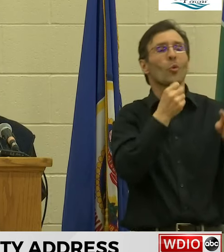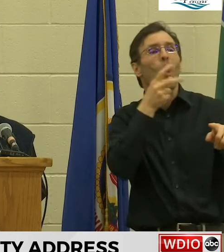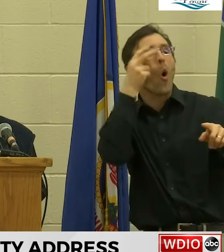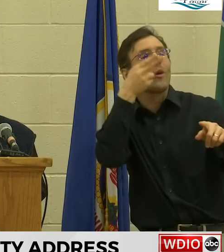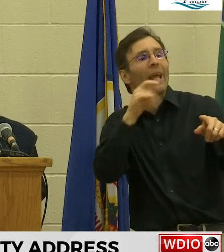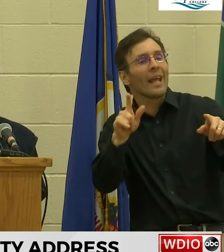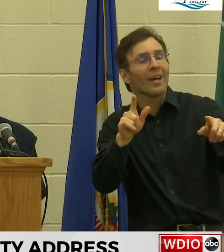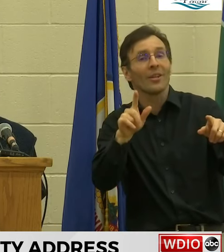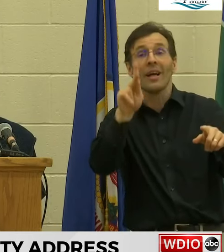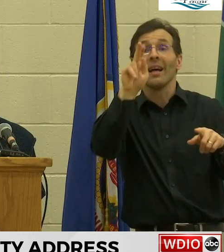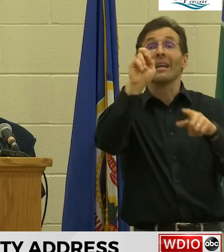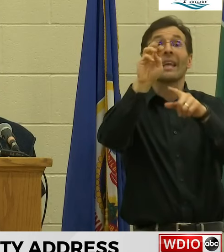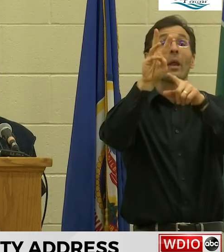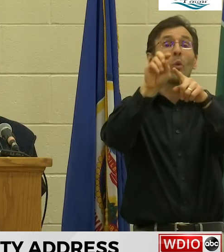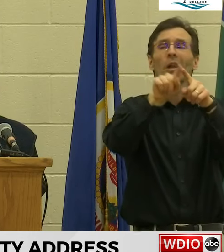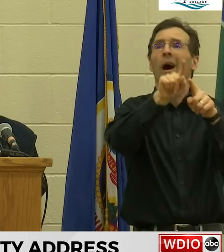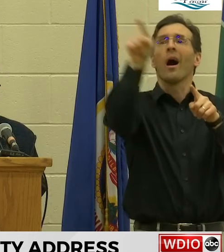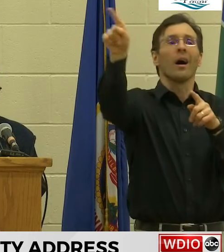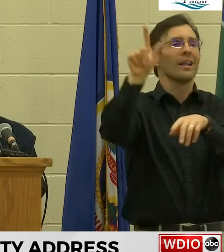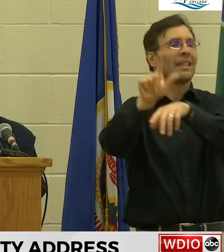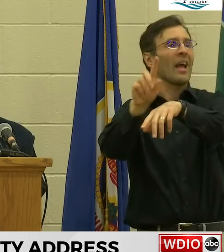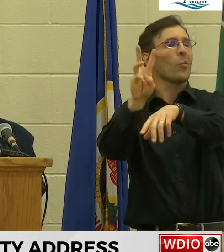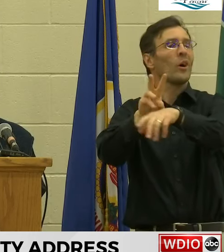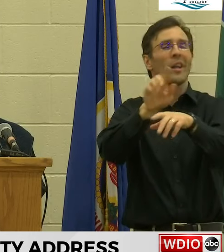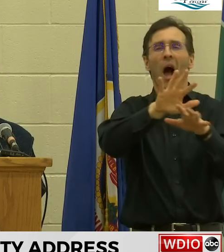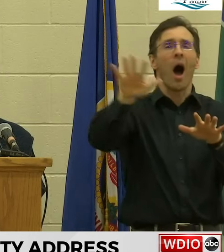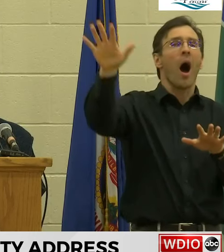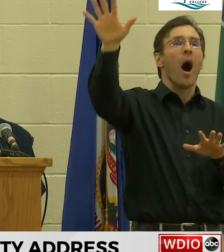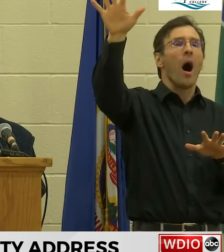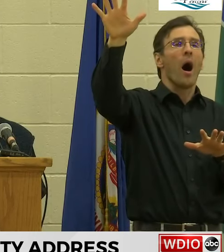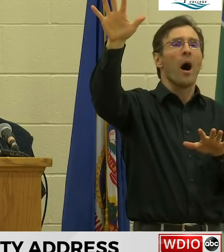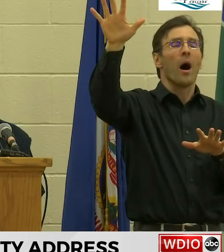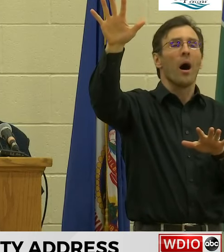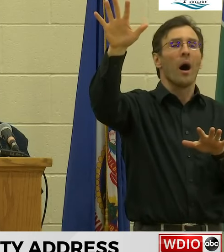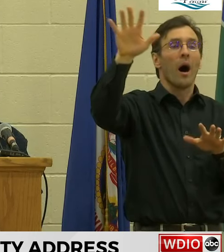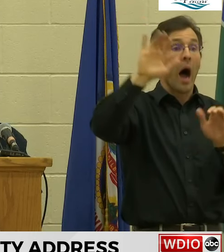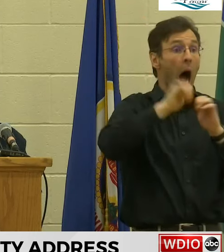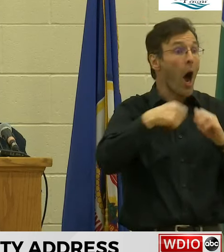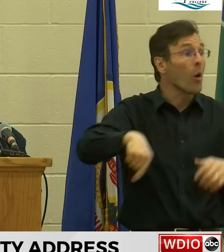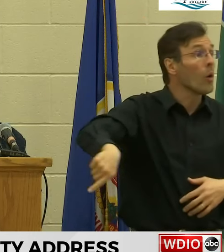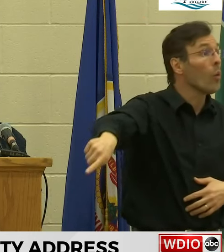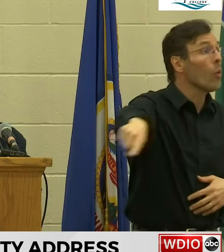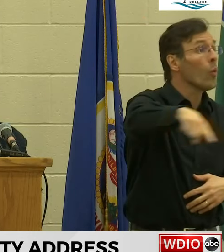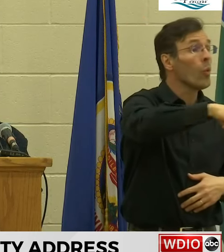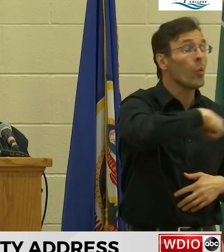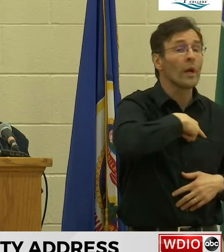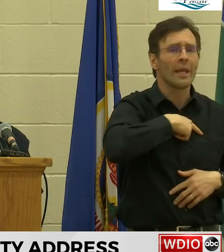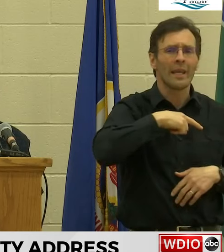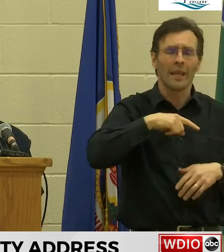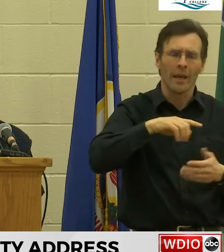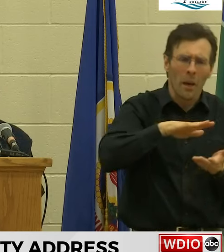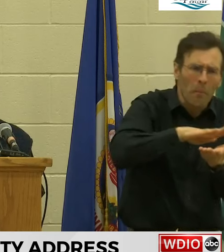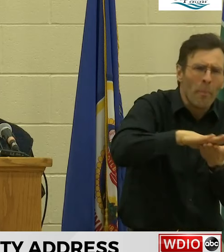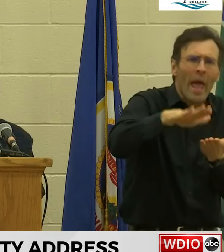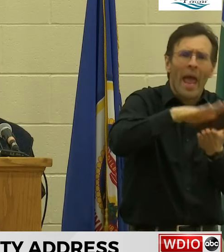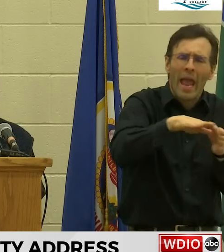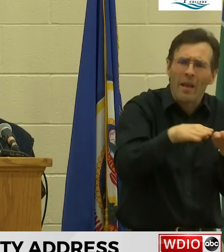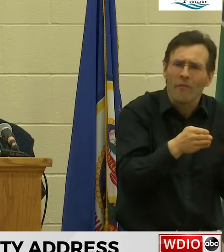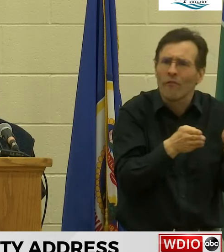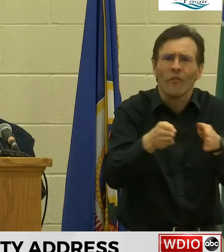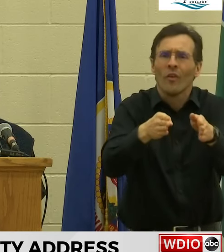from Kenwood to Lakewood? How shall we pave